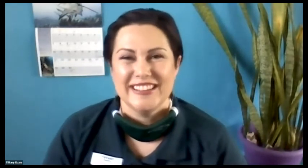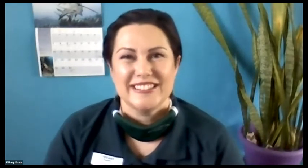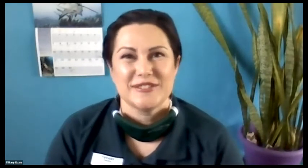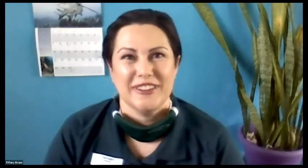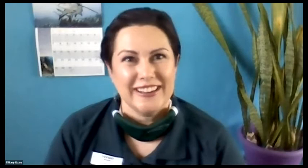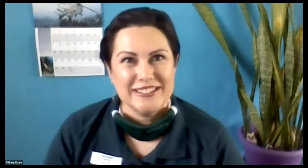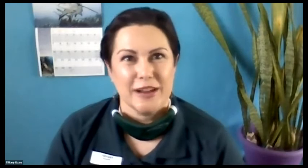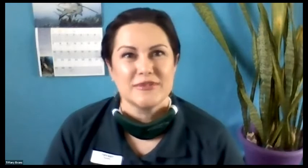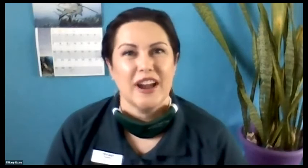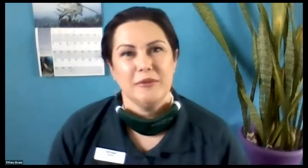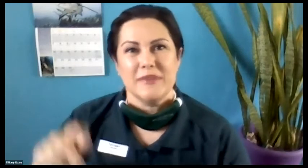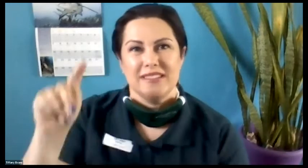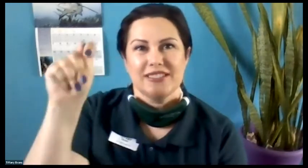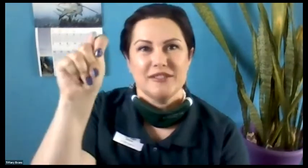So train, good job. Try it with me. So